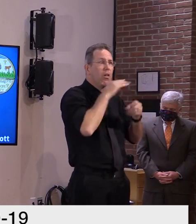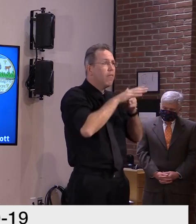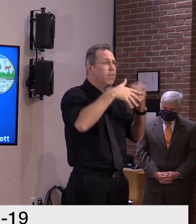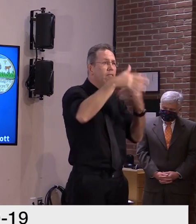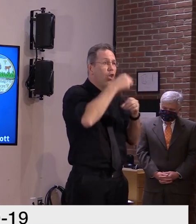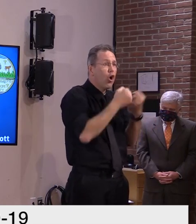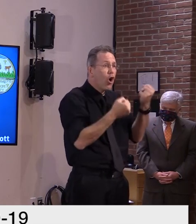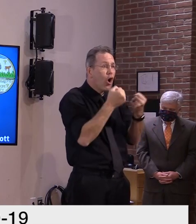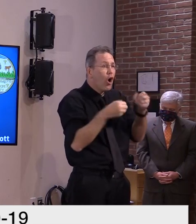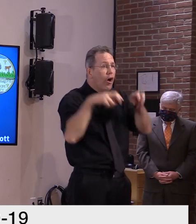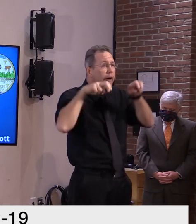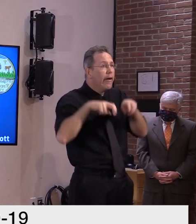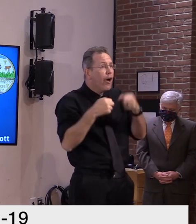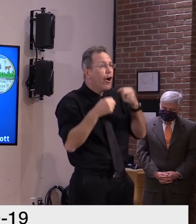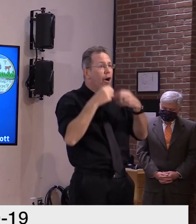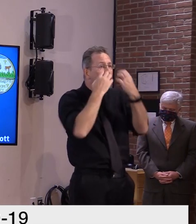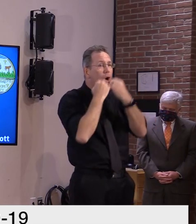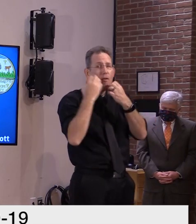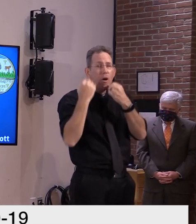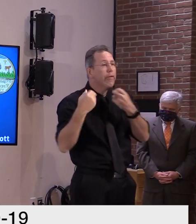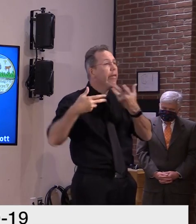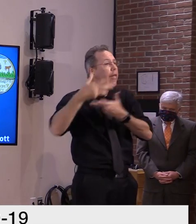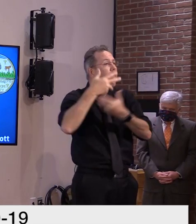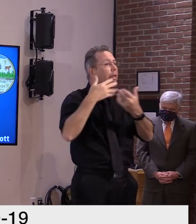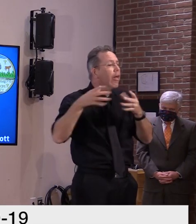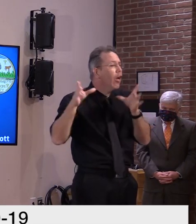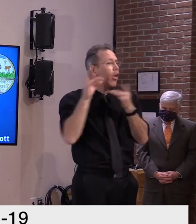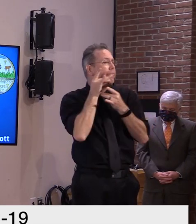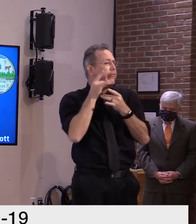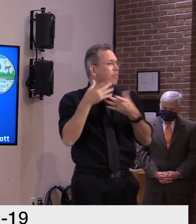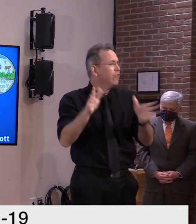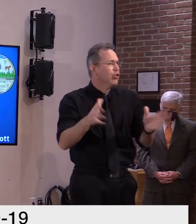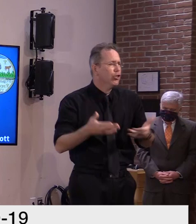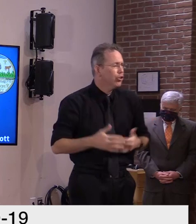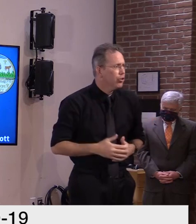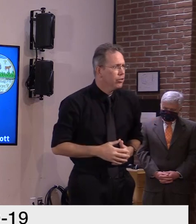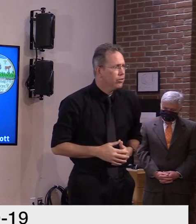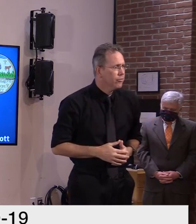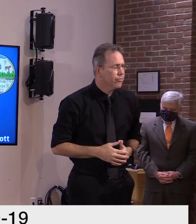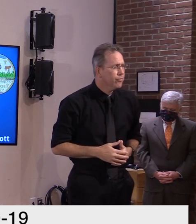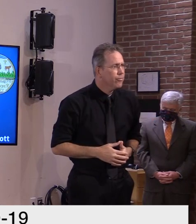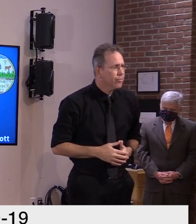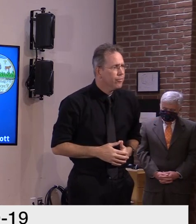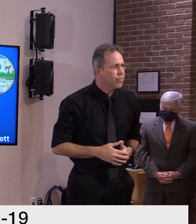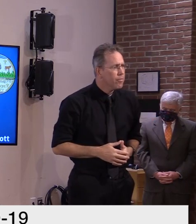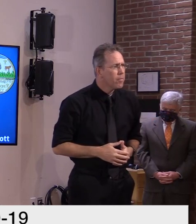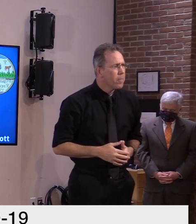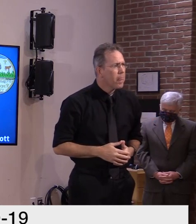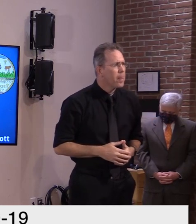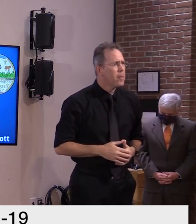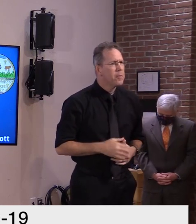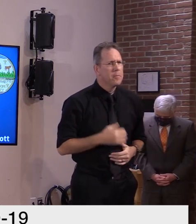I think so. I have just one other follow-up, which is given that